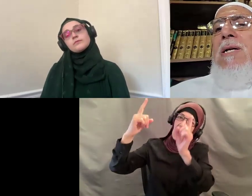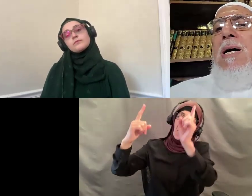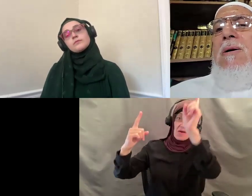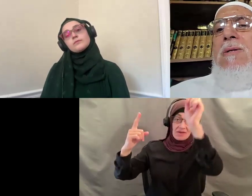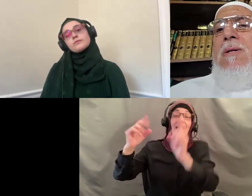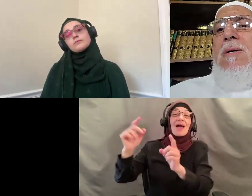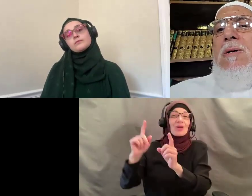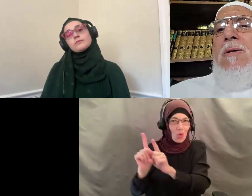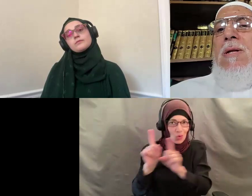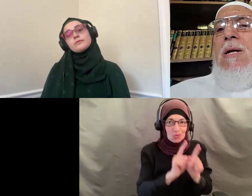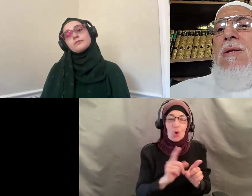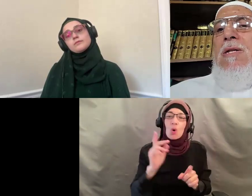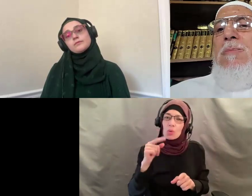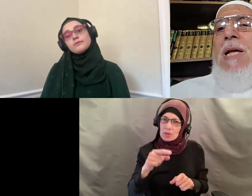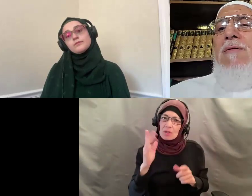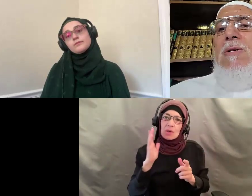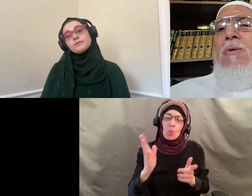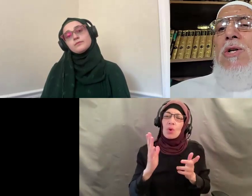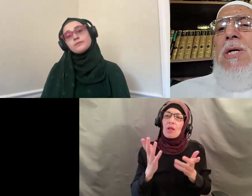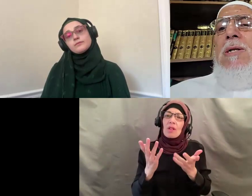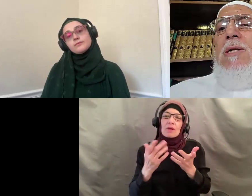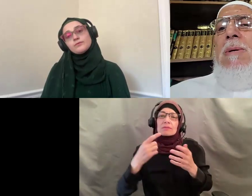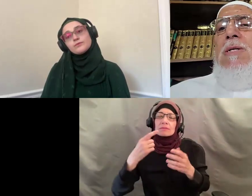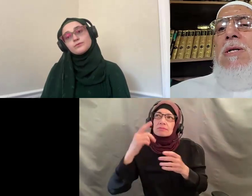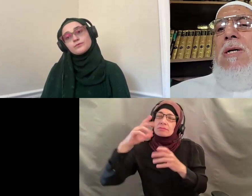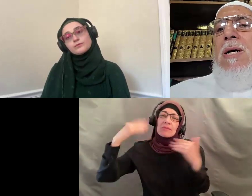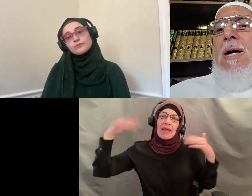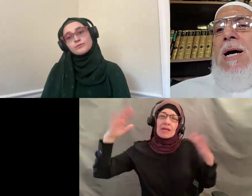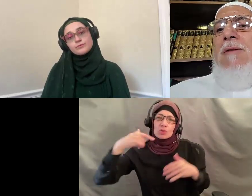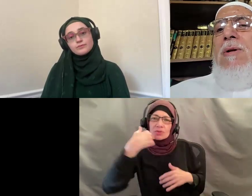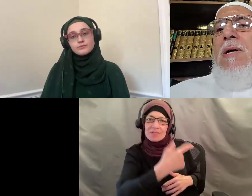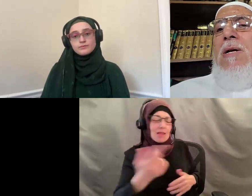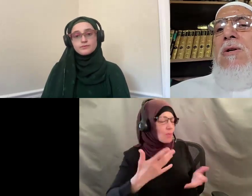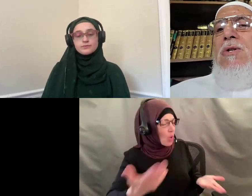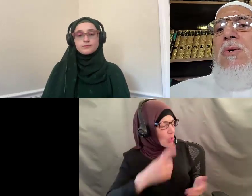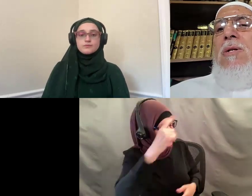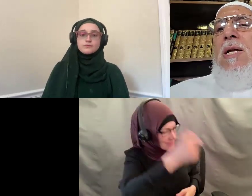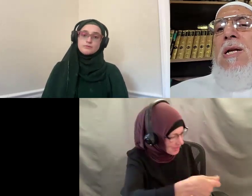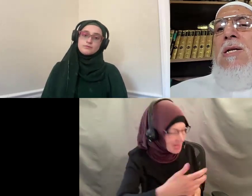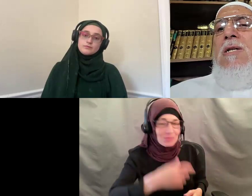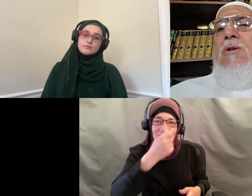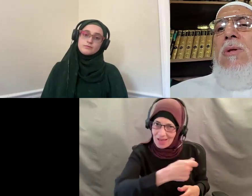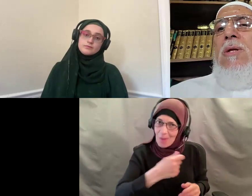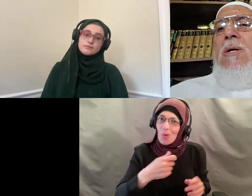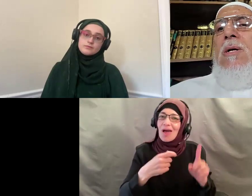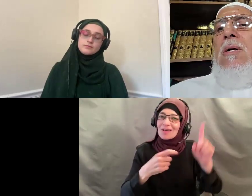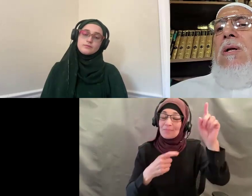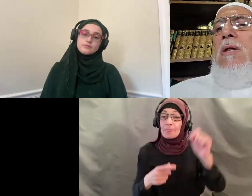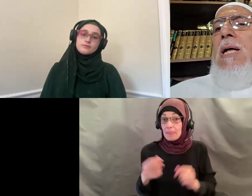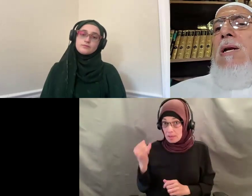misguided deniers, the disbelievers who rejected the message after they understood that it is the